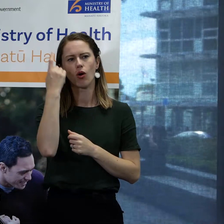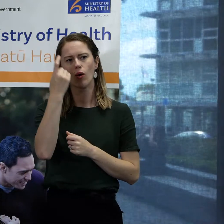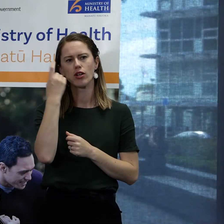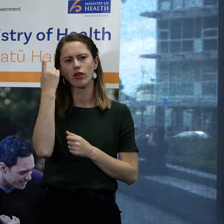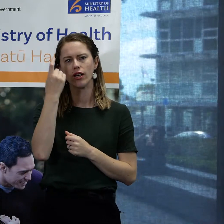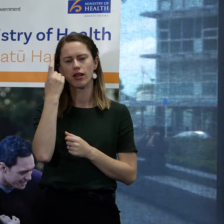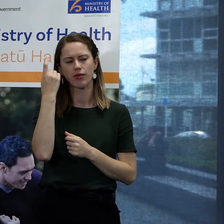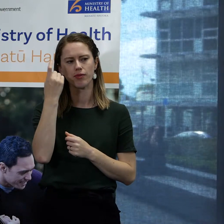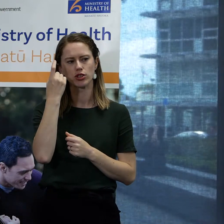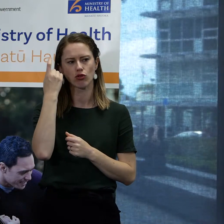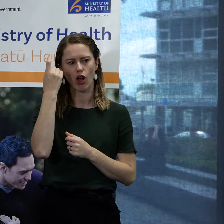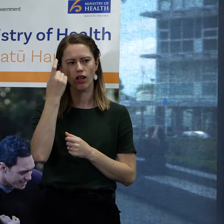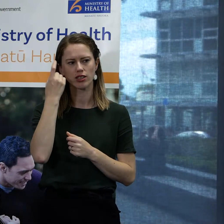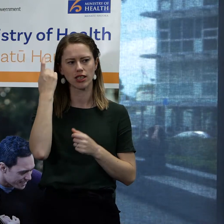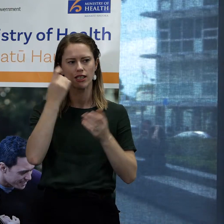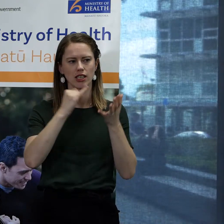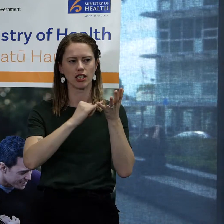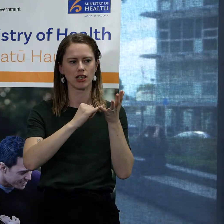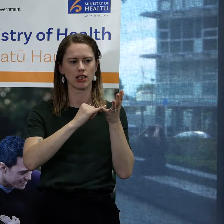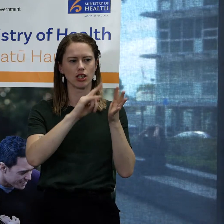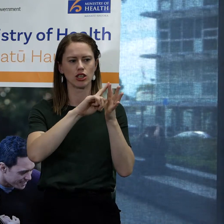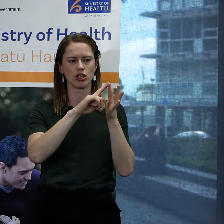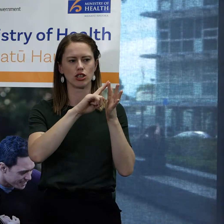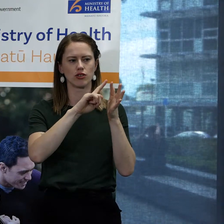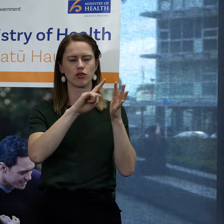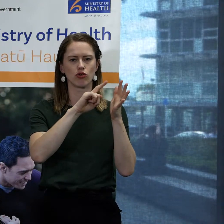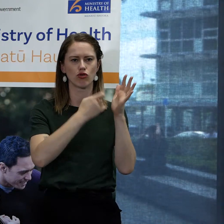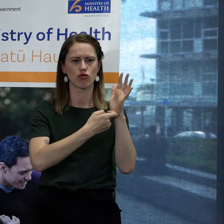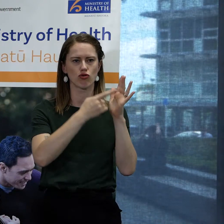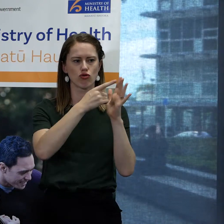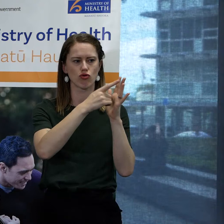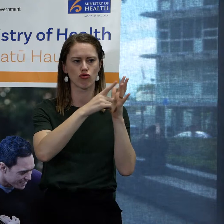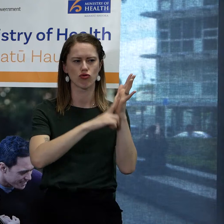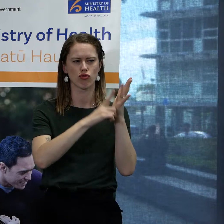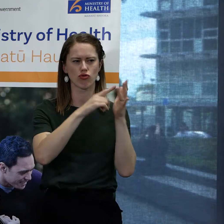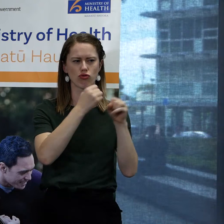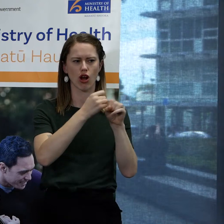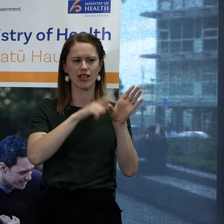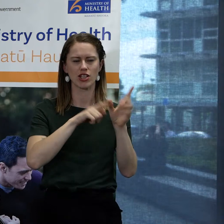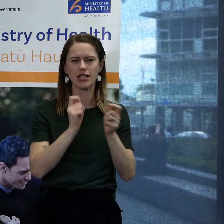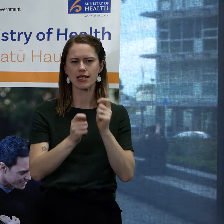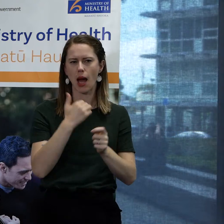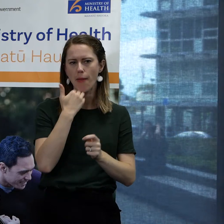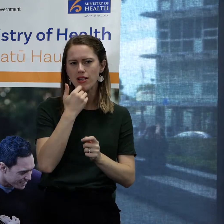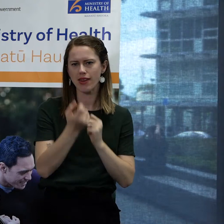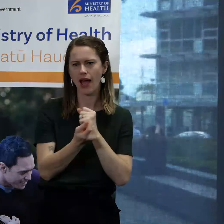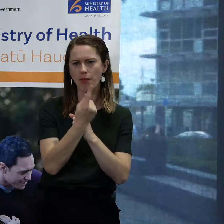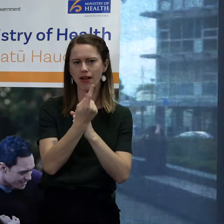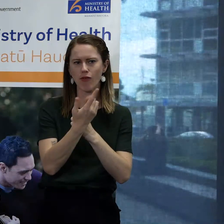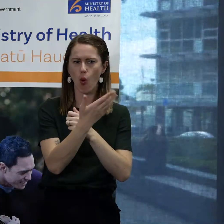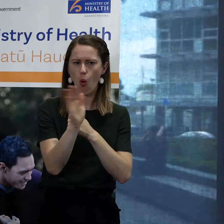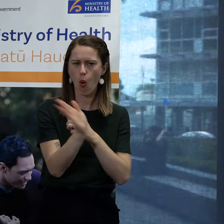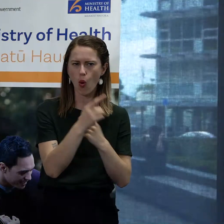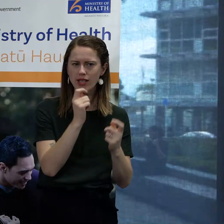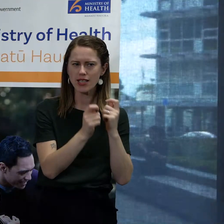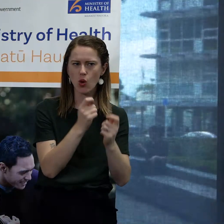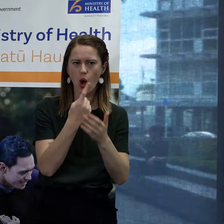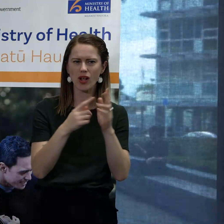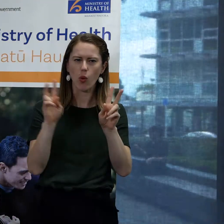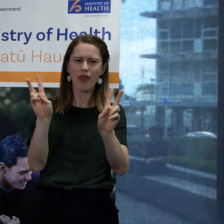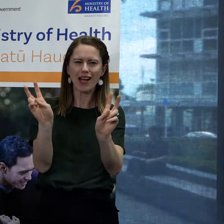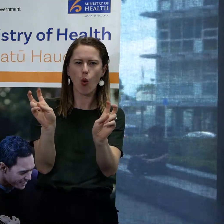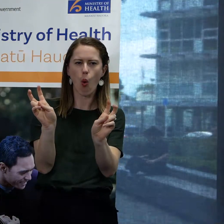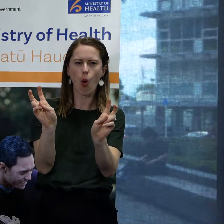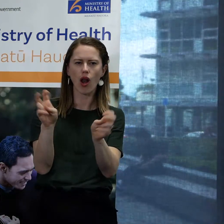are serology tests happening, and are they being done on all new positive cases or just weak positives? So we're